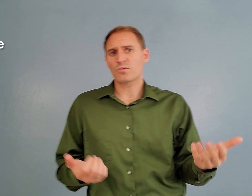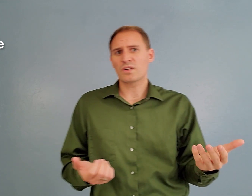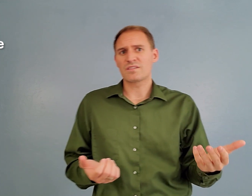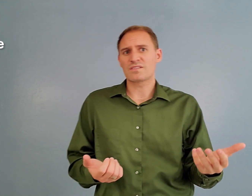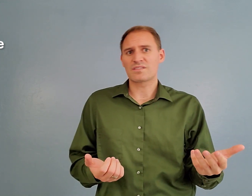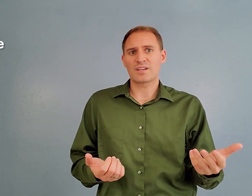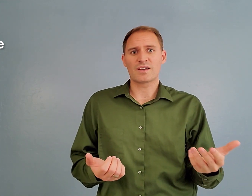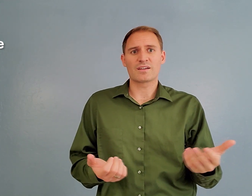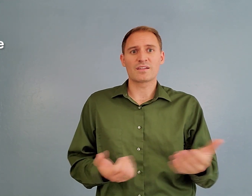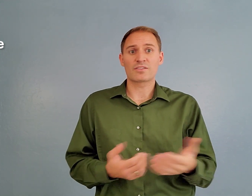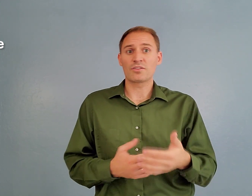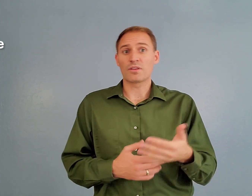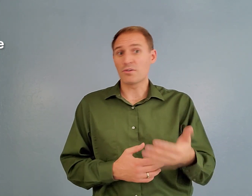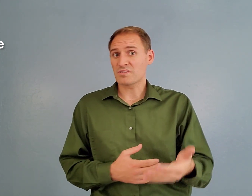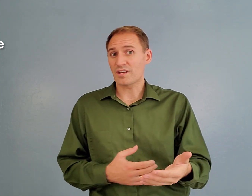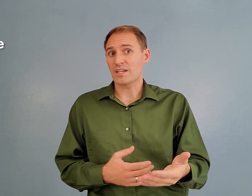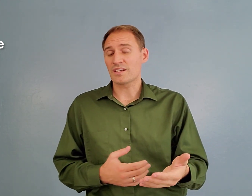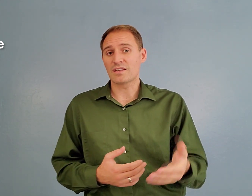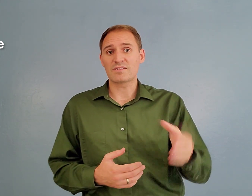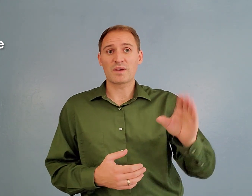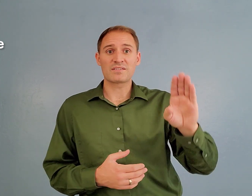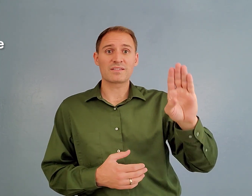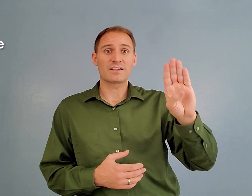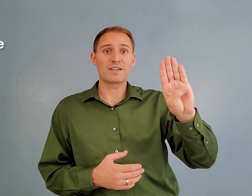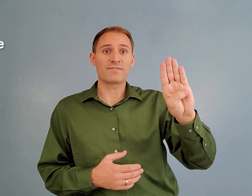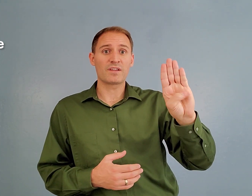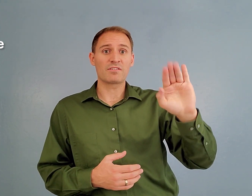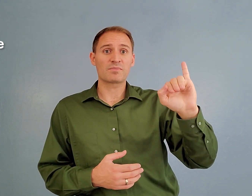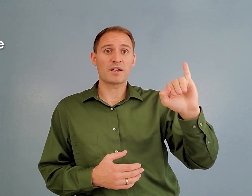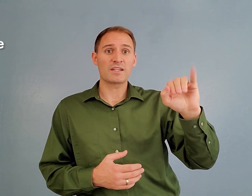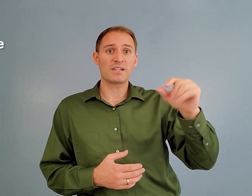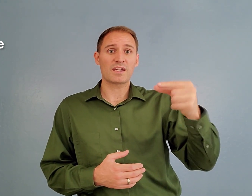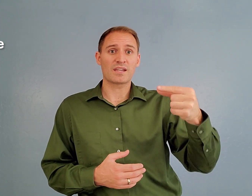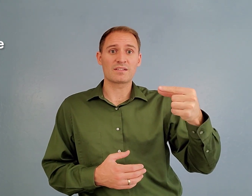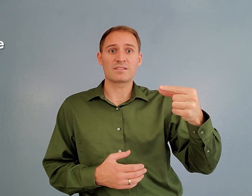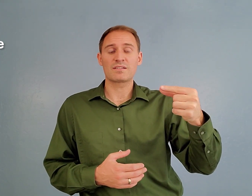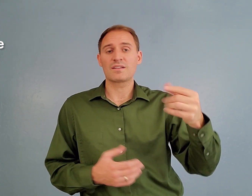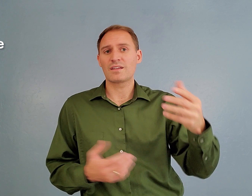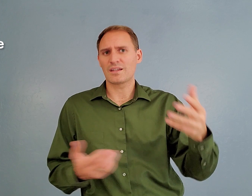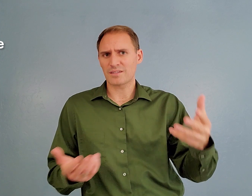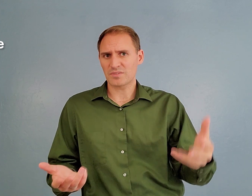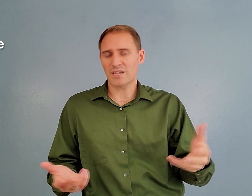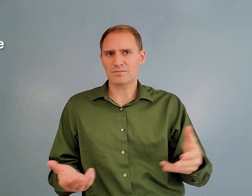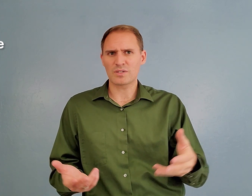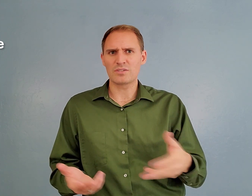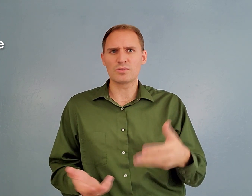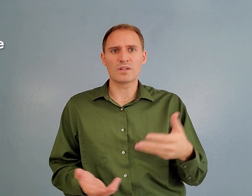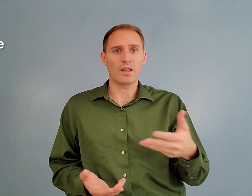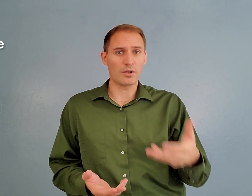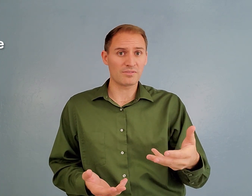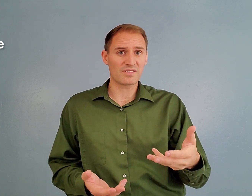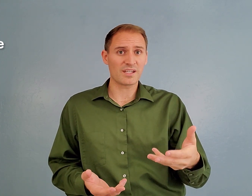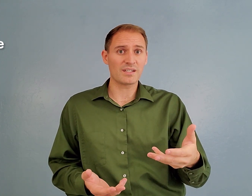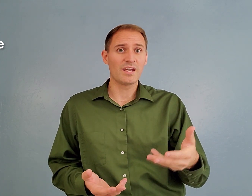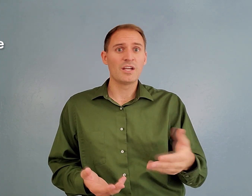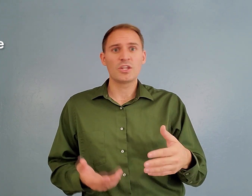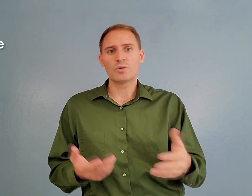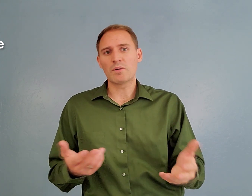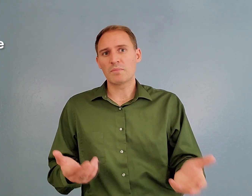one is just, it's called loan sign, and it's basically finger spelling. And sometimes when you do a loan sign, you omit